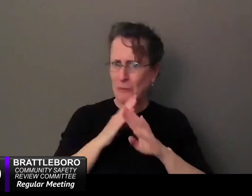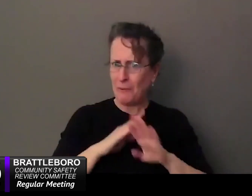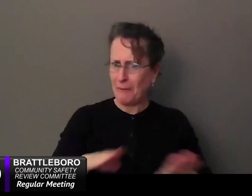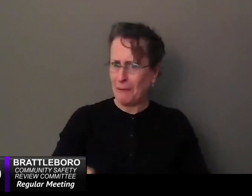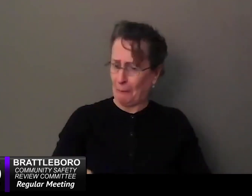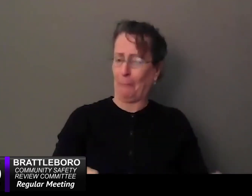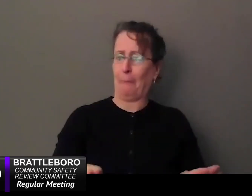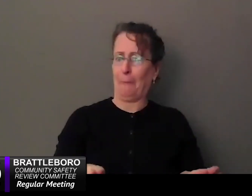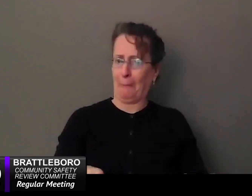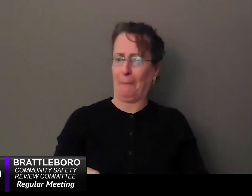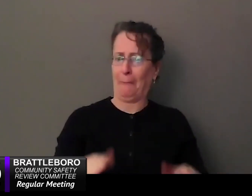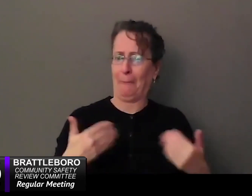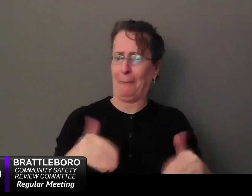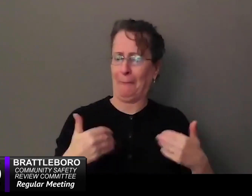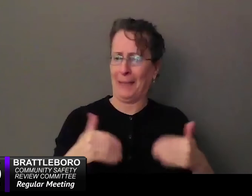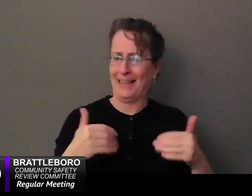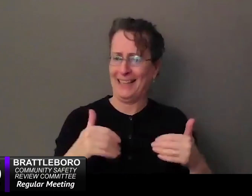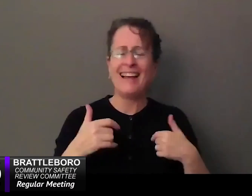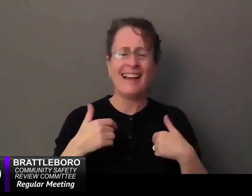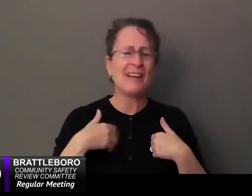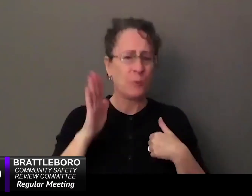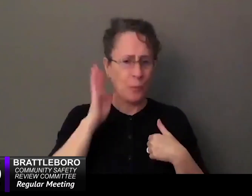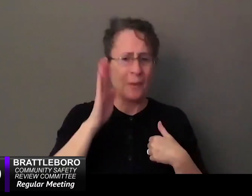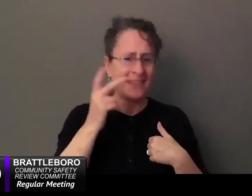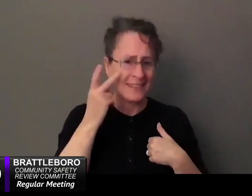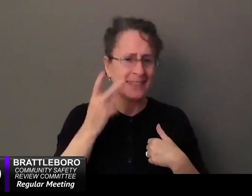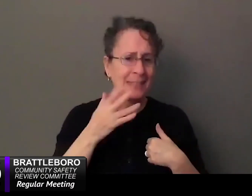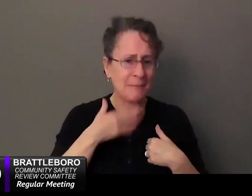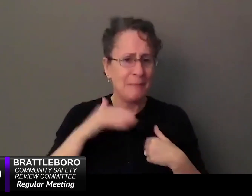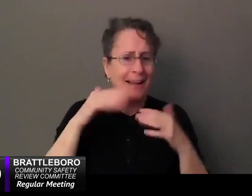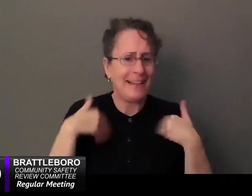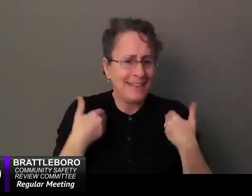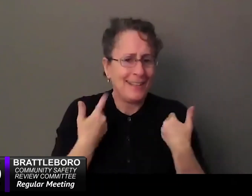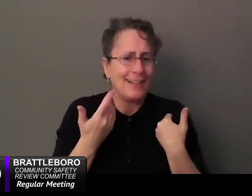You're sure to see a small person come in here at some point this evening.